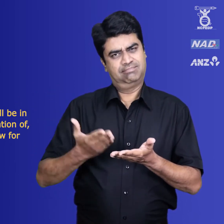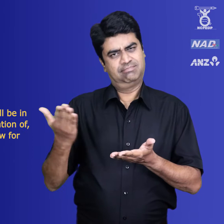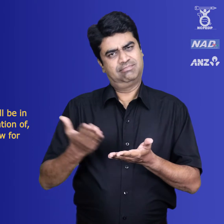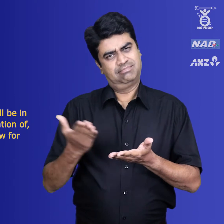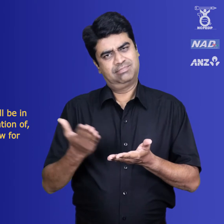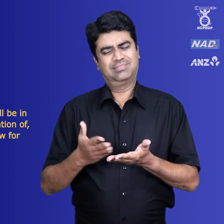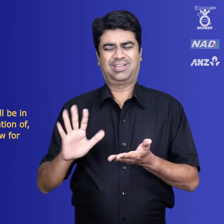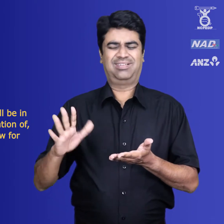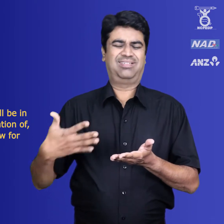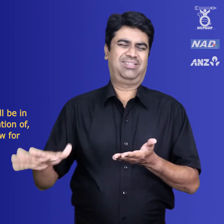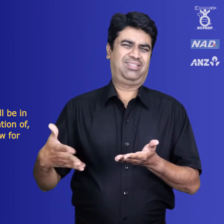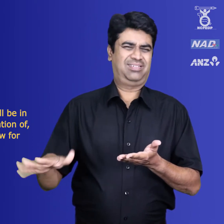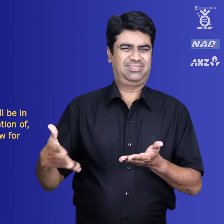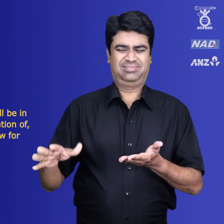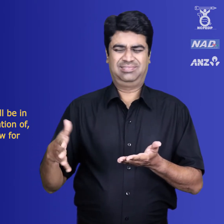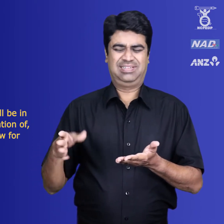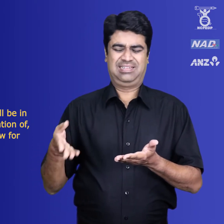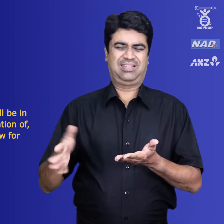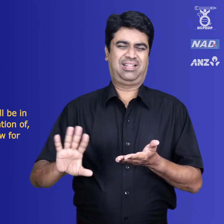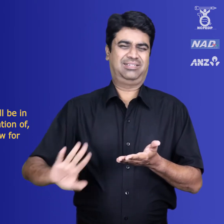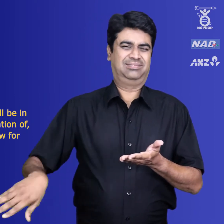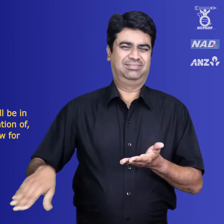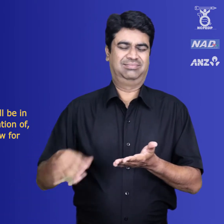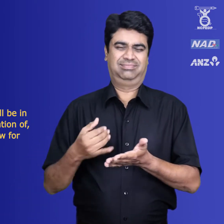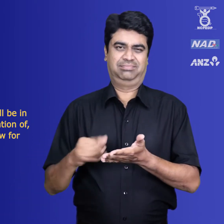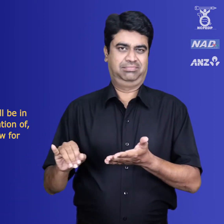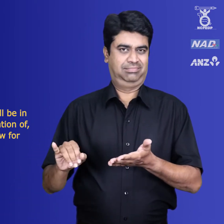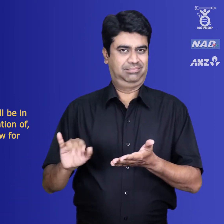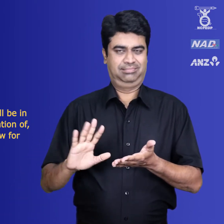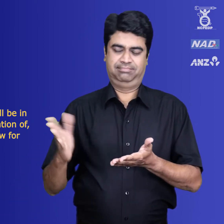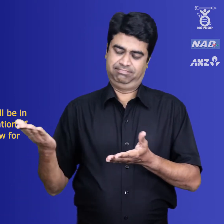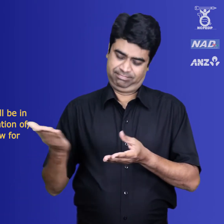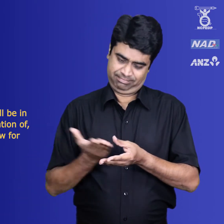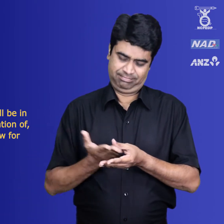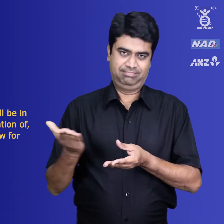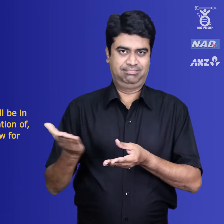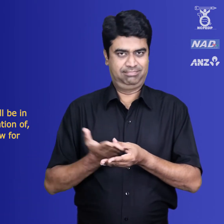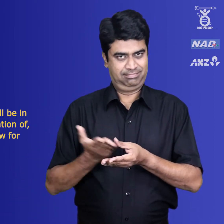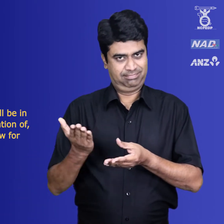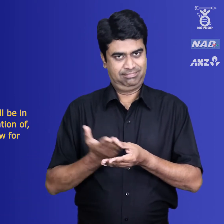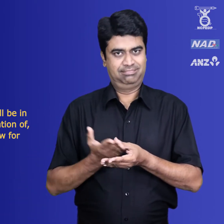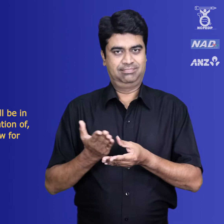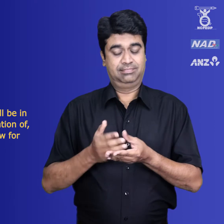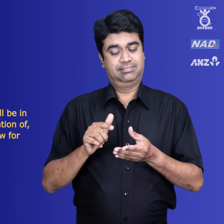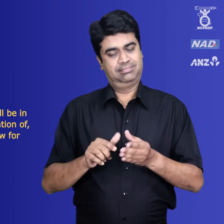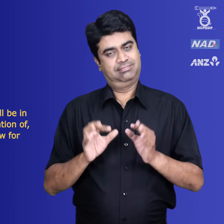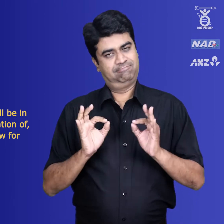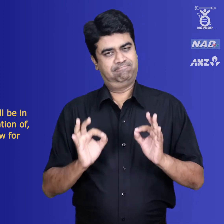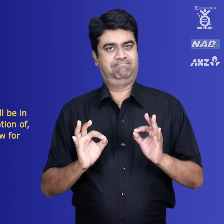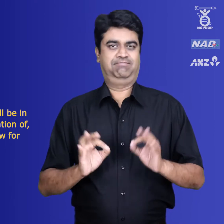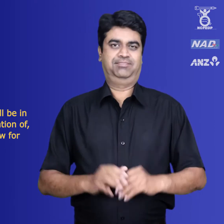of, the provisions of any other law for the time being in force.